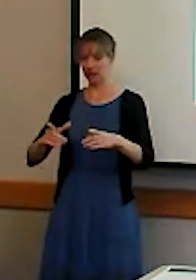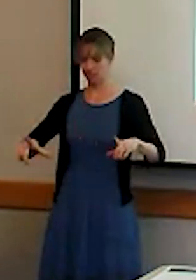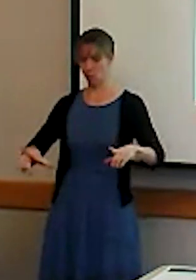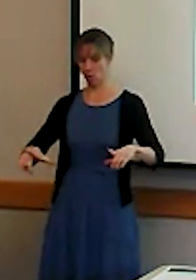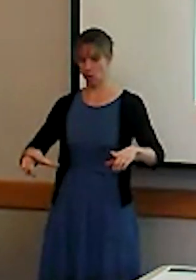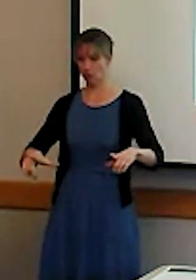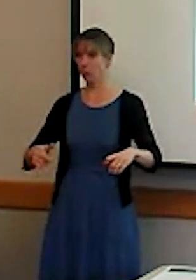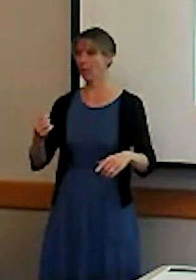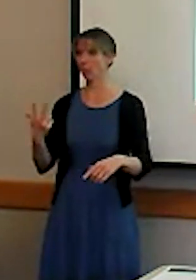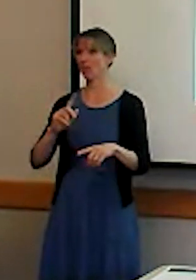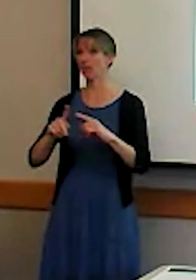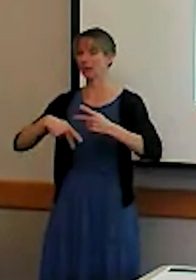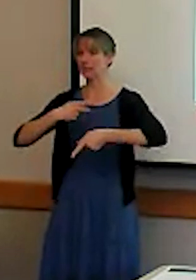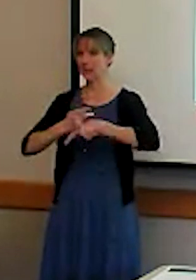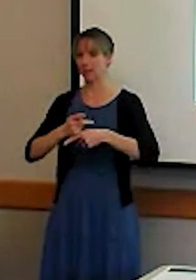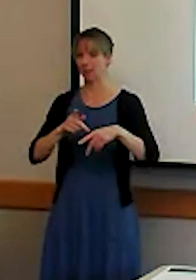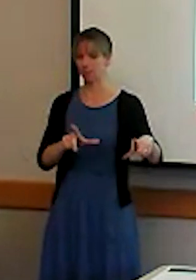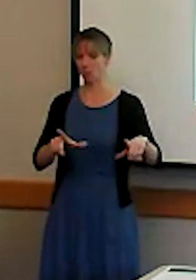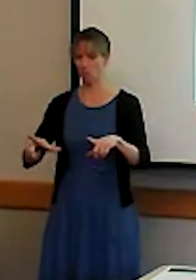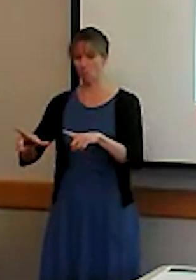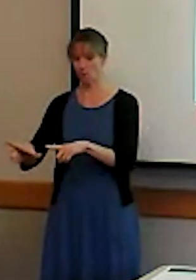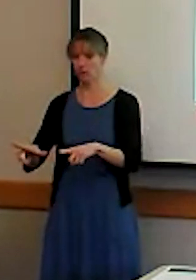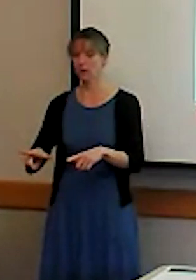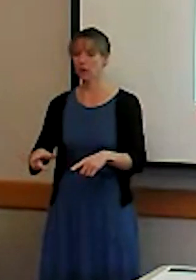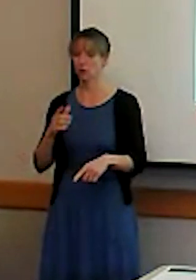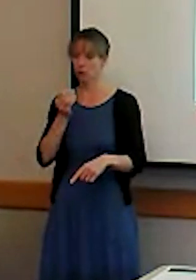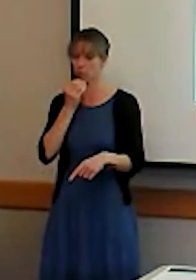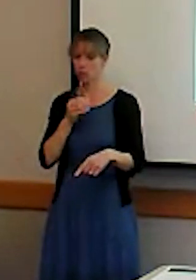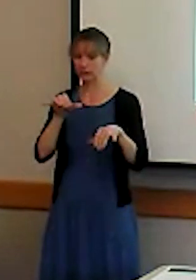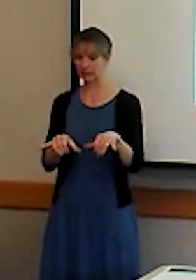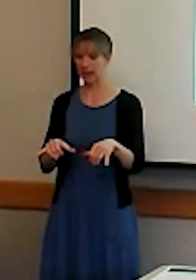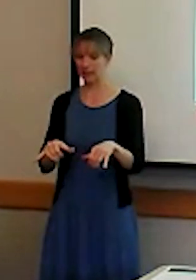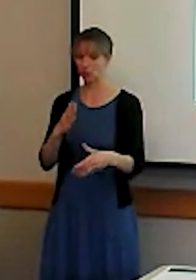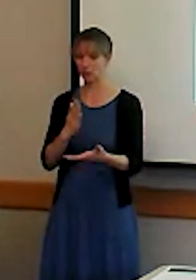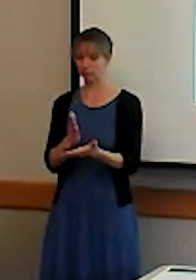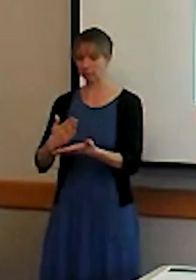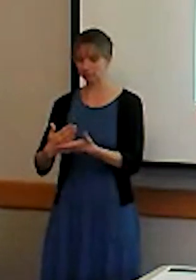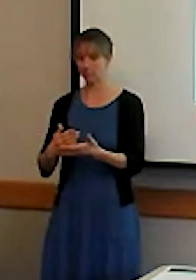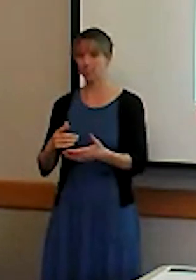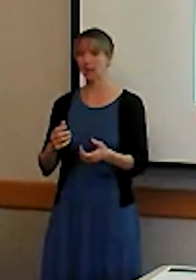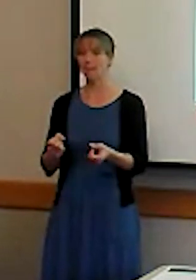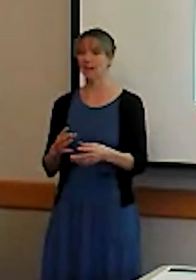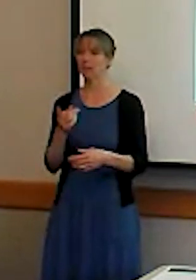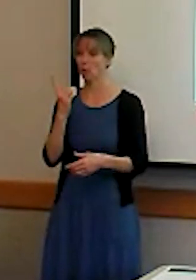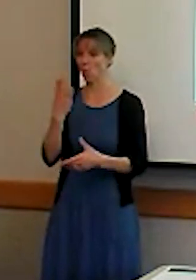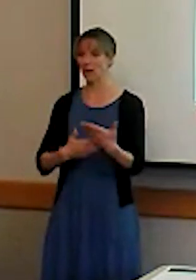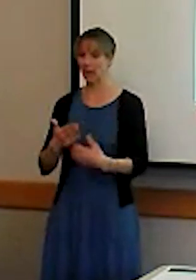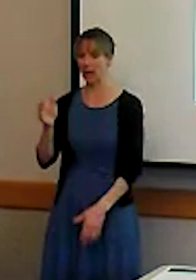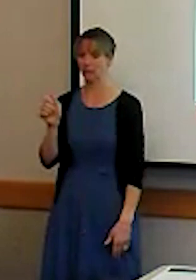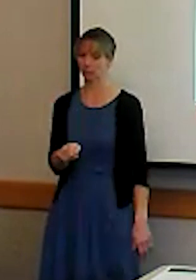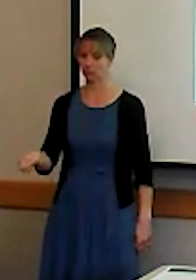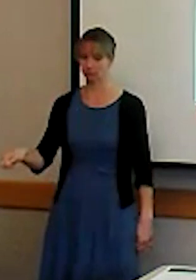have 3 different kinds of adaptive cutting boards. They hold your food so you can slice. A lot of them are for one-handed.